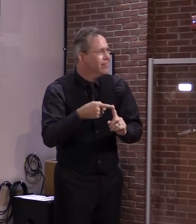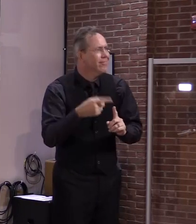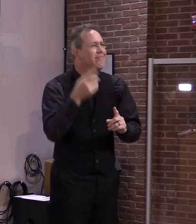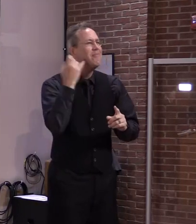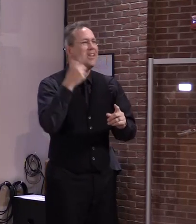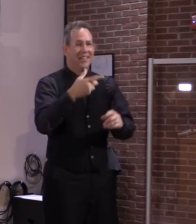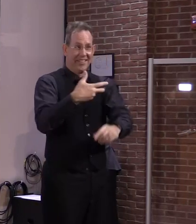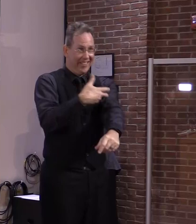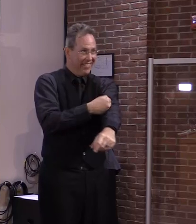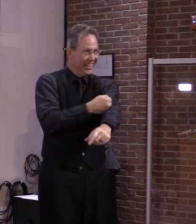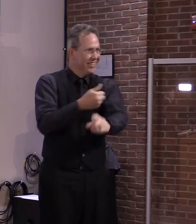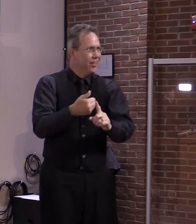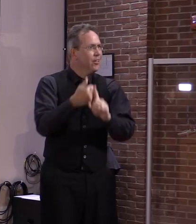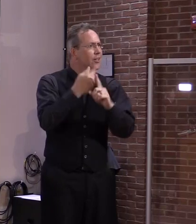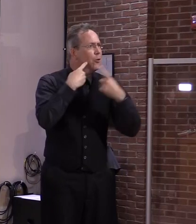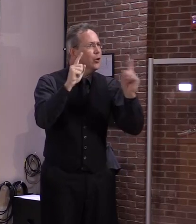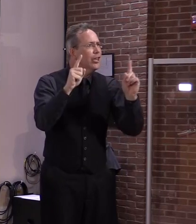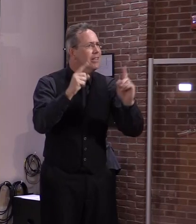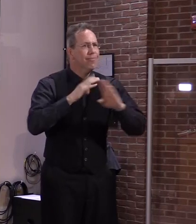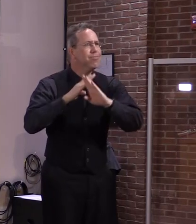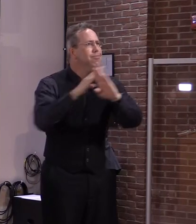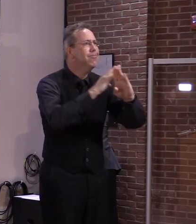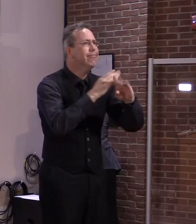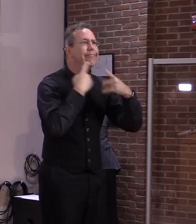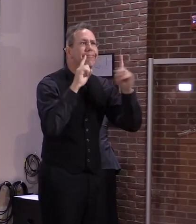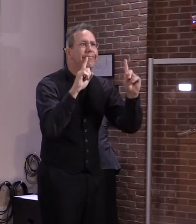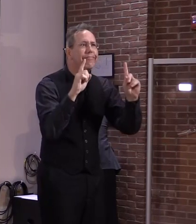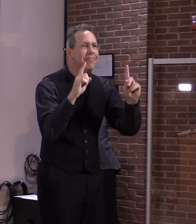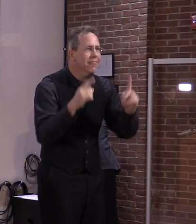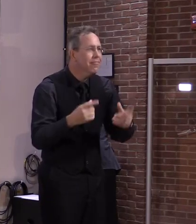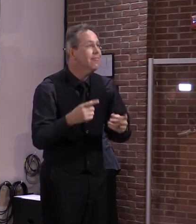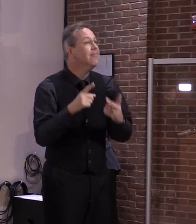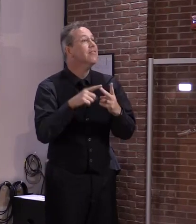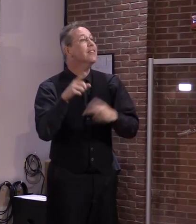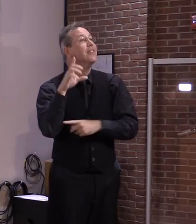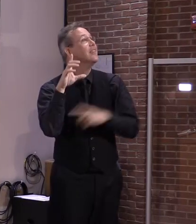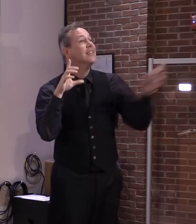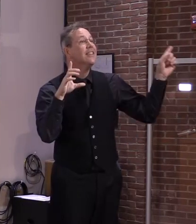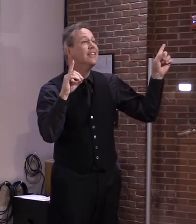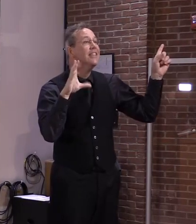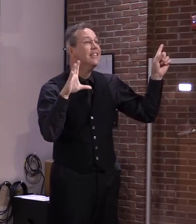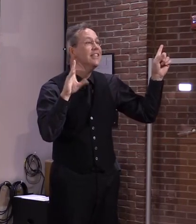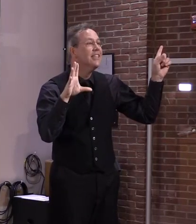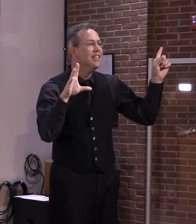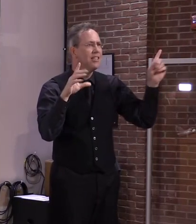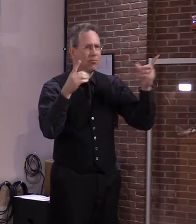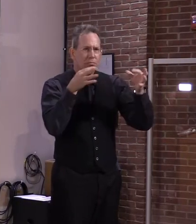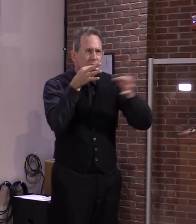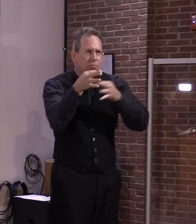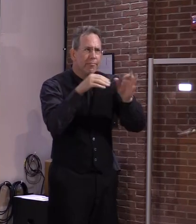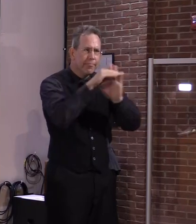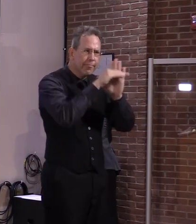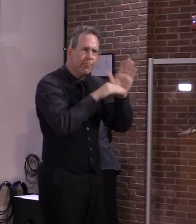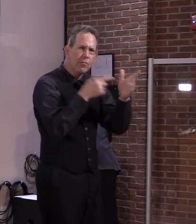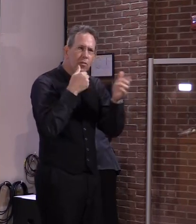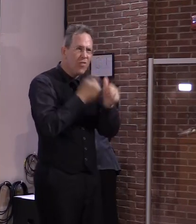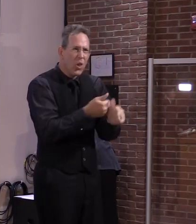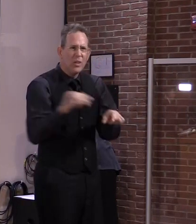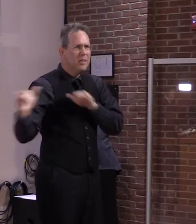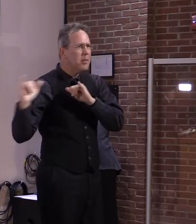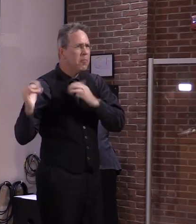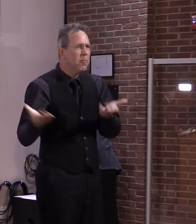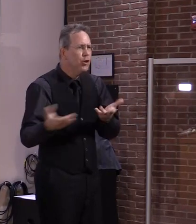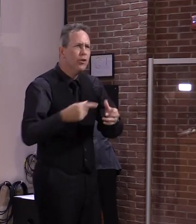with the new CDC guidance, which is based on the science and the data. Now,